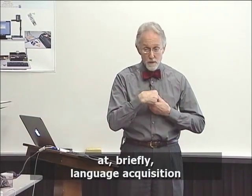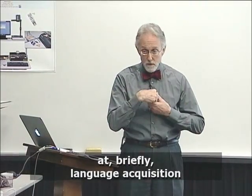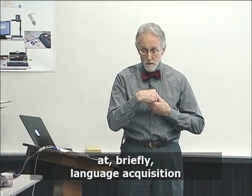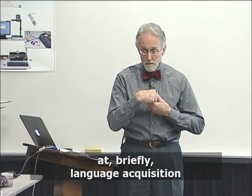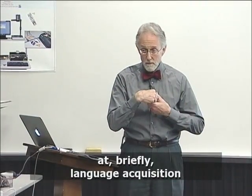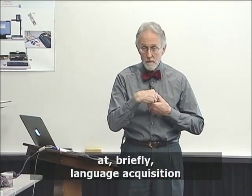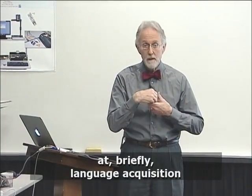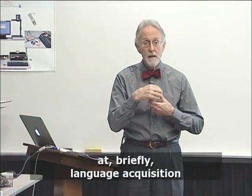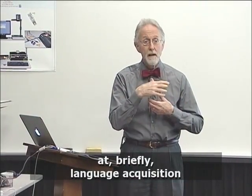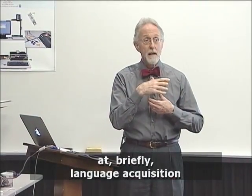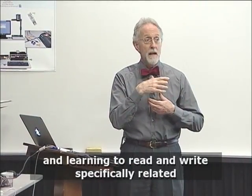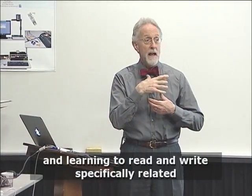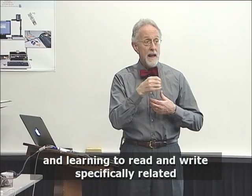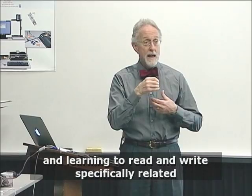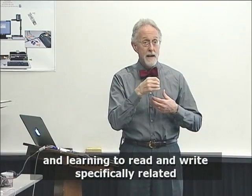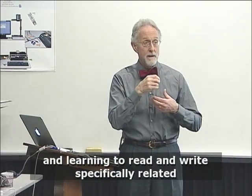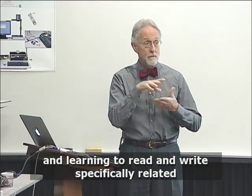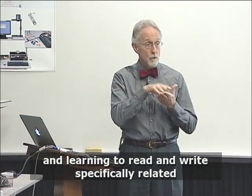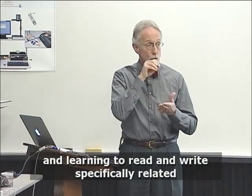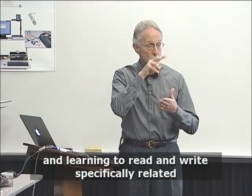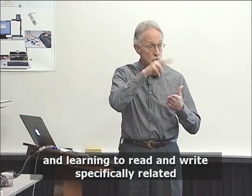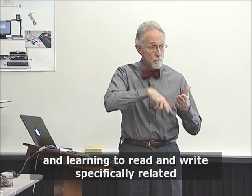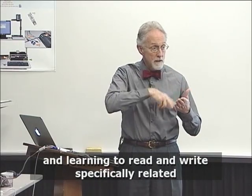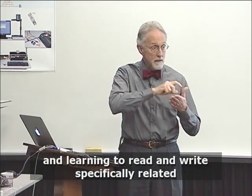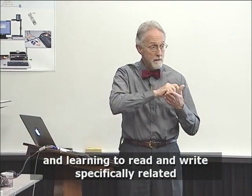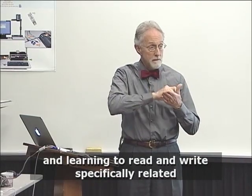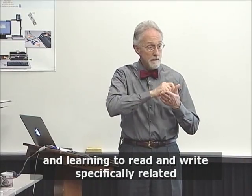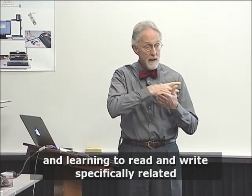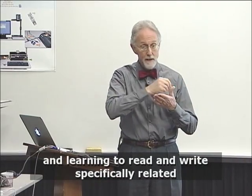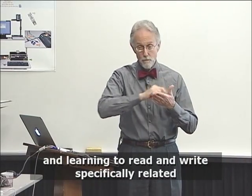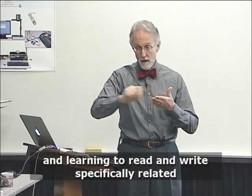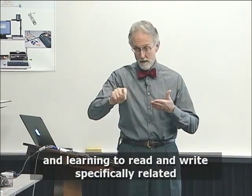acquisition and learning to read and write,